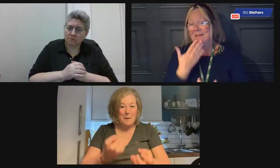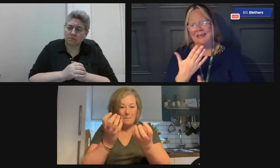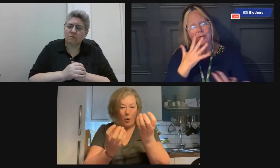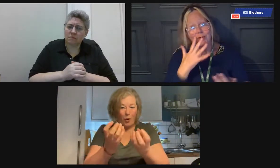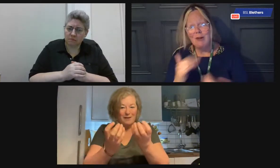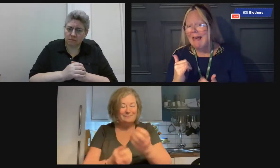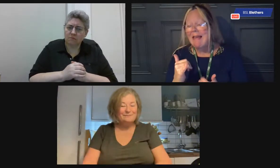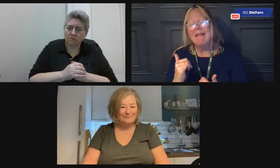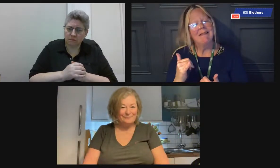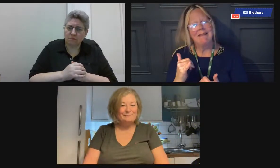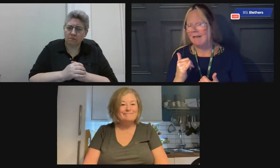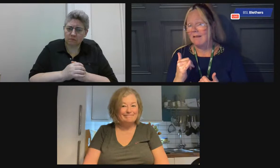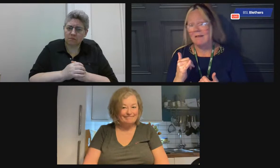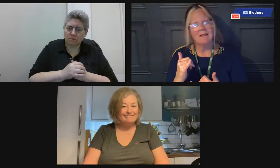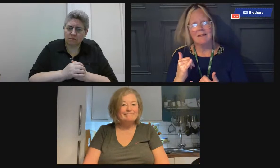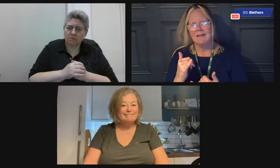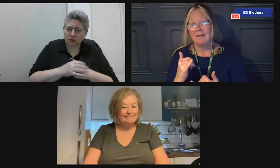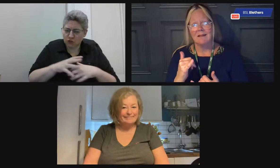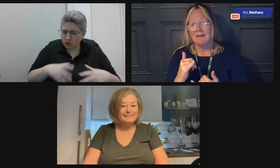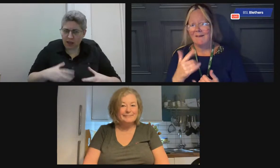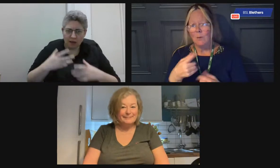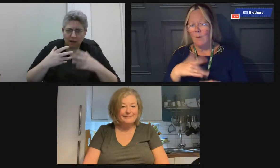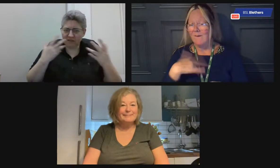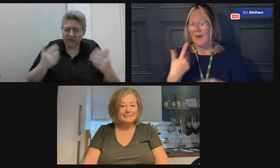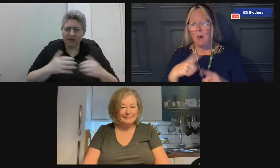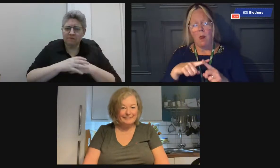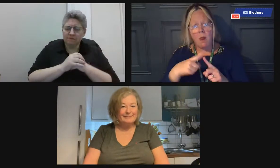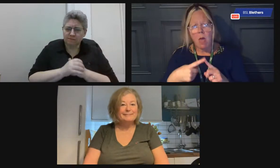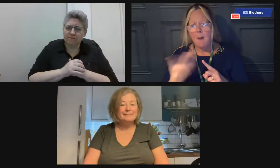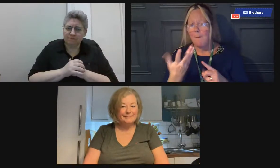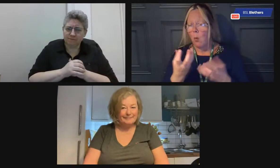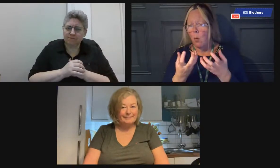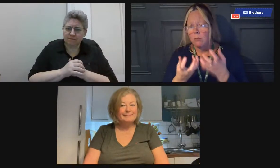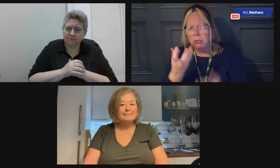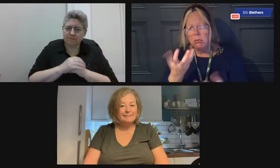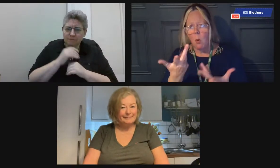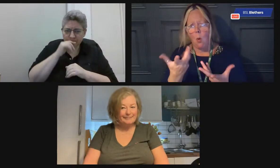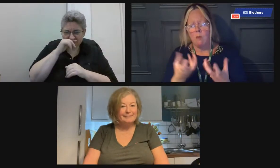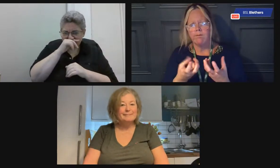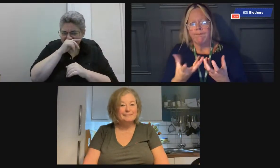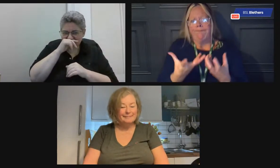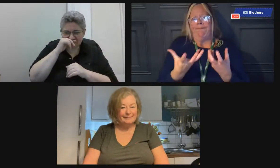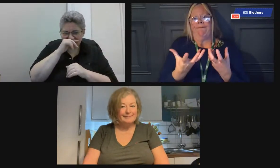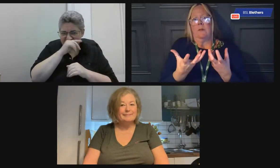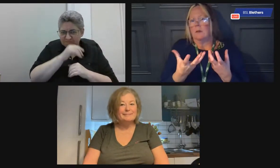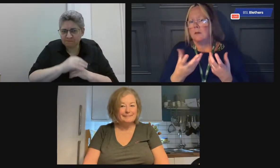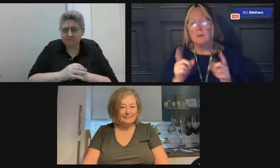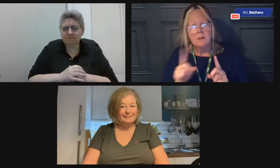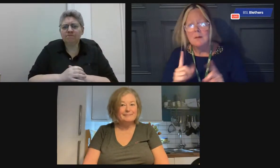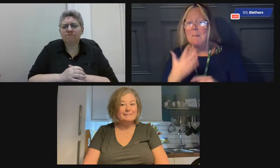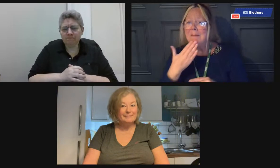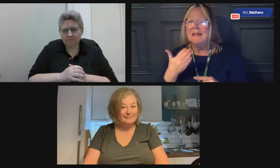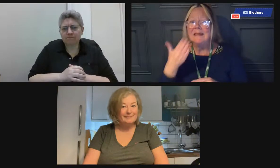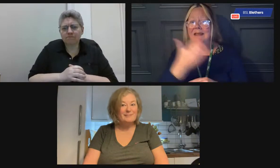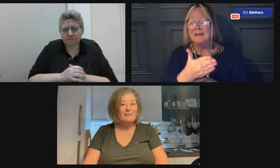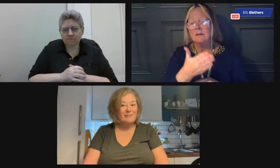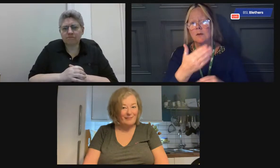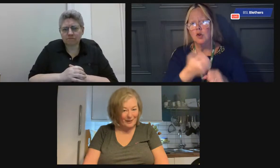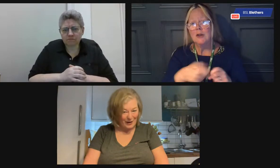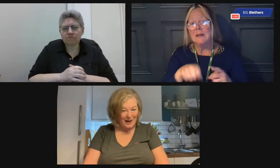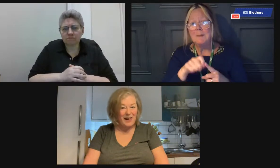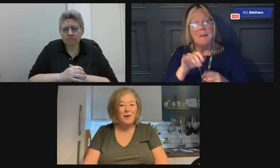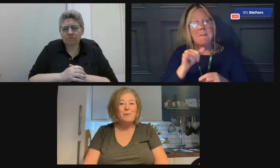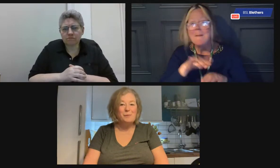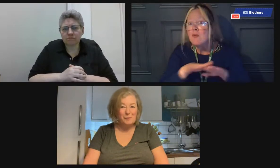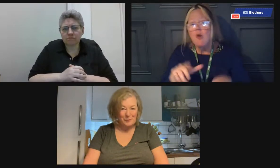check right. yourself, men. Check your testicles. Just check. Make sure if you feel a lump or one testicle is heavier than the other or